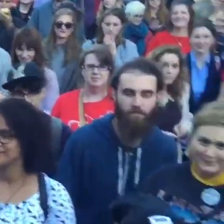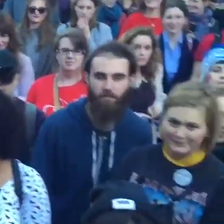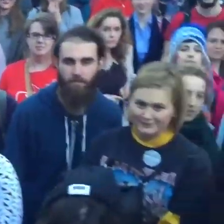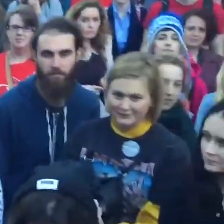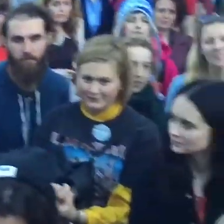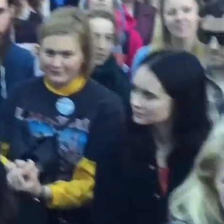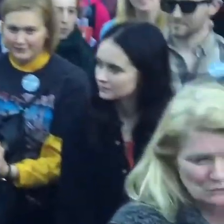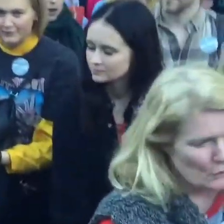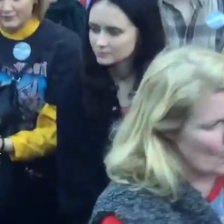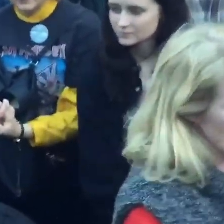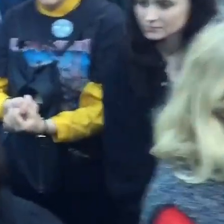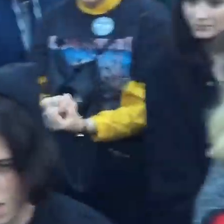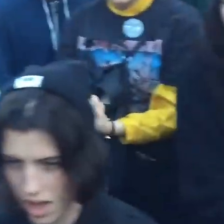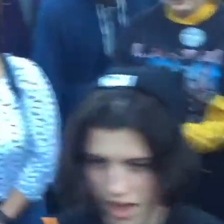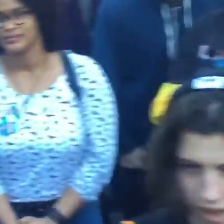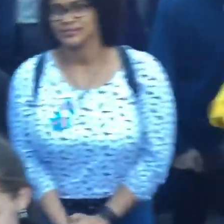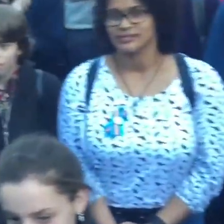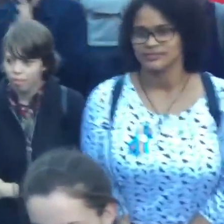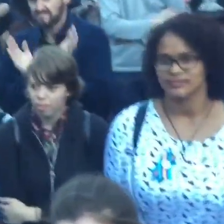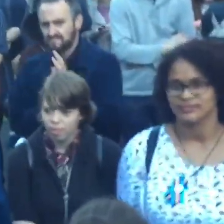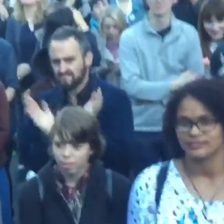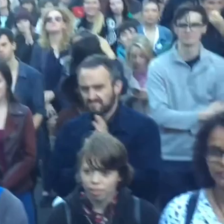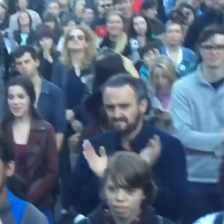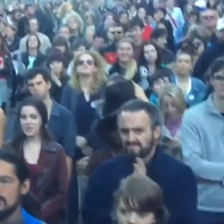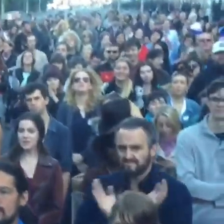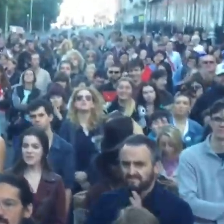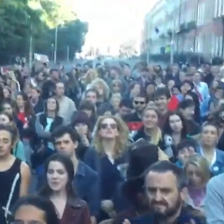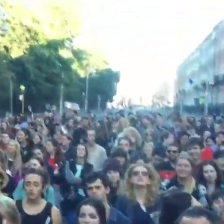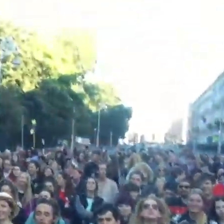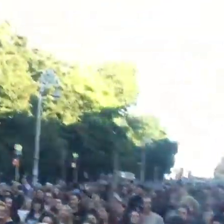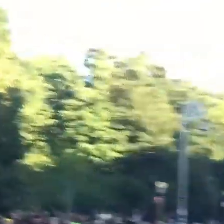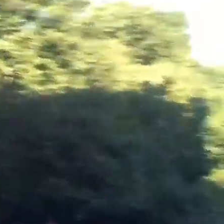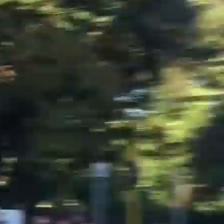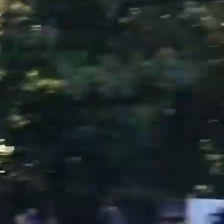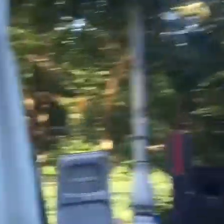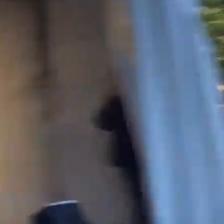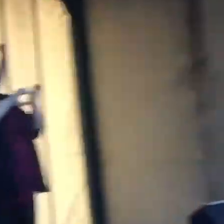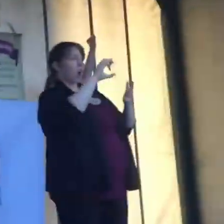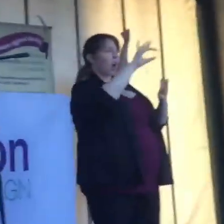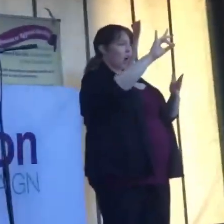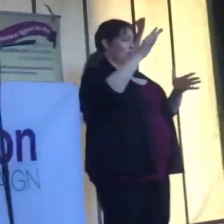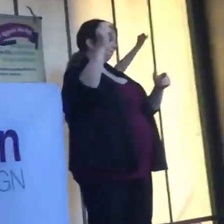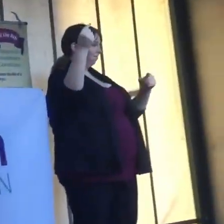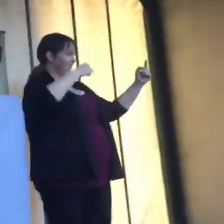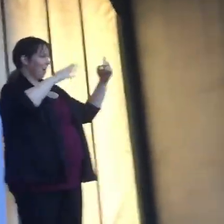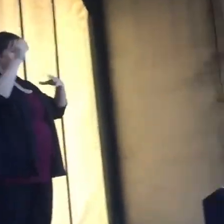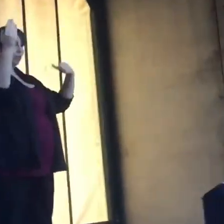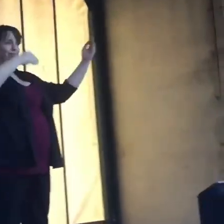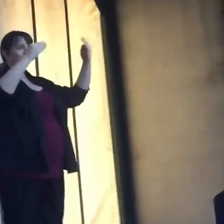From Belfast, from Limerick, Sligo, Cork.